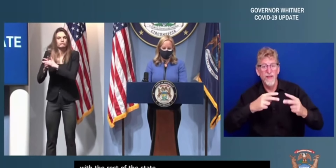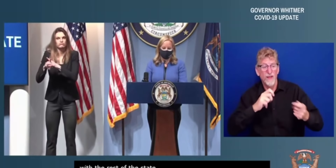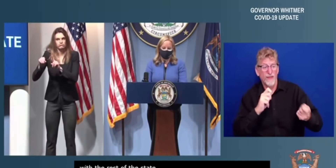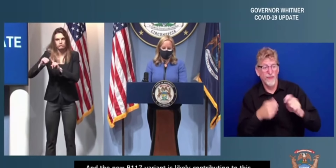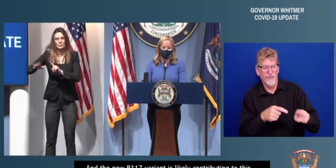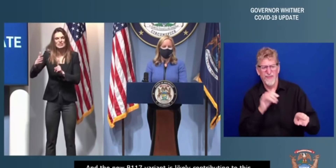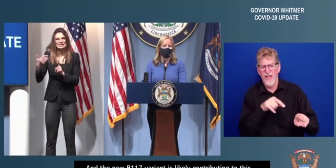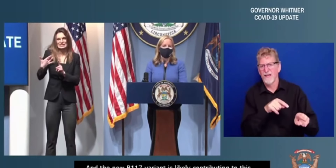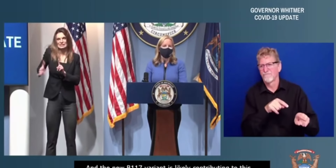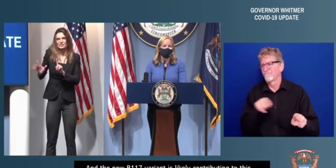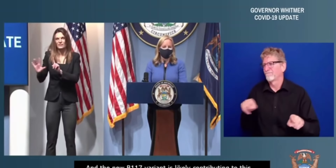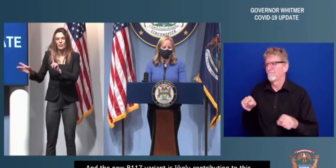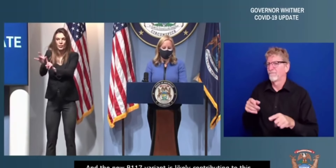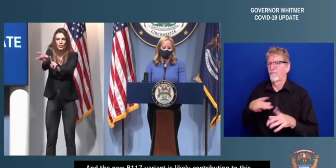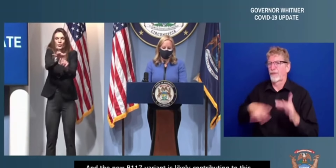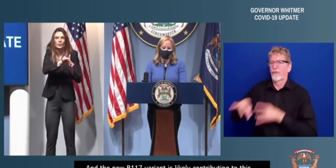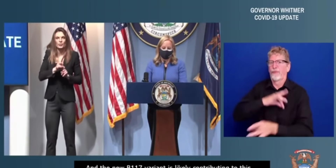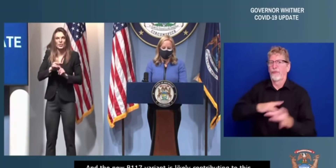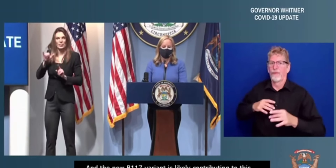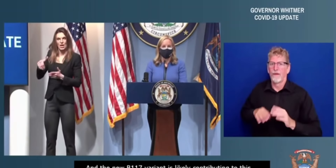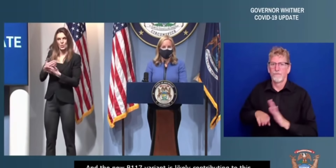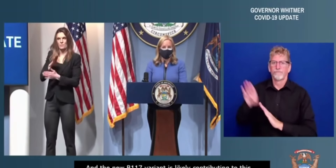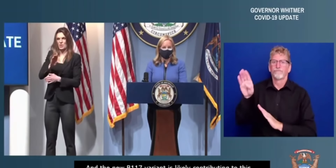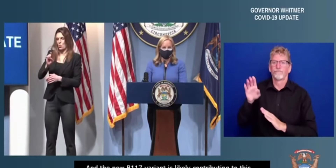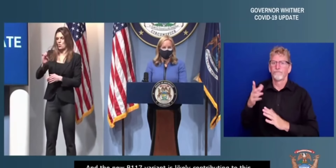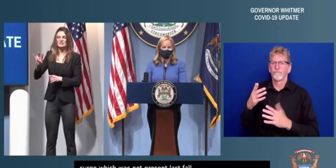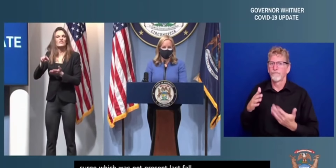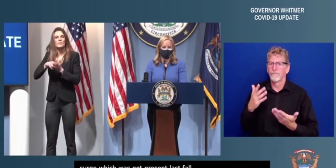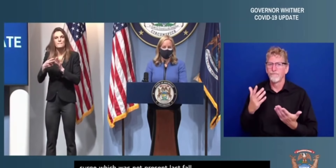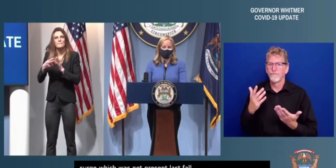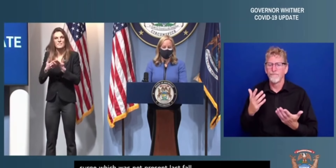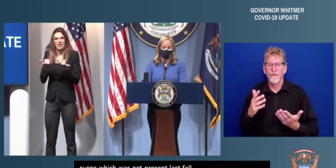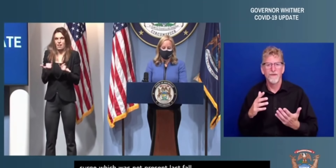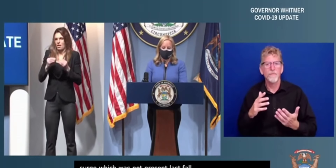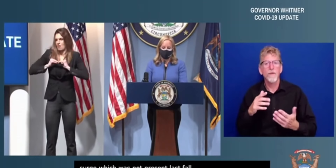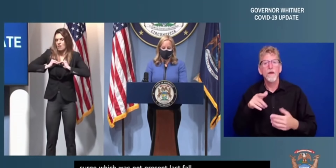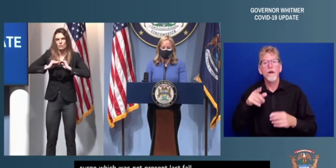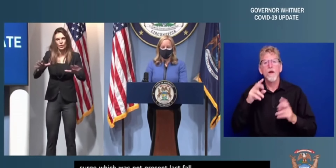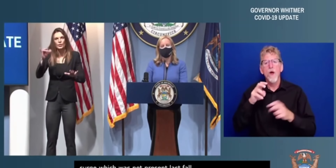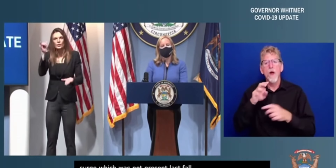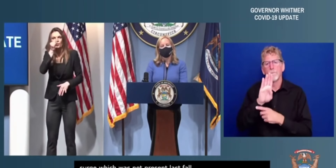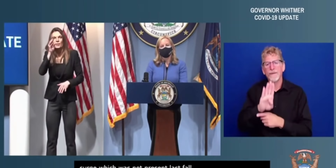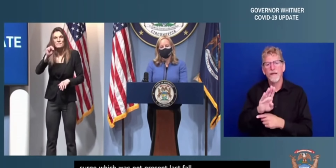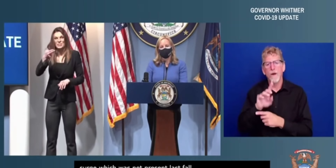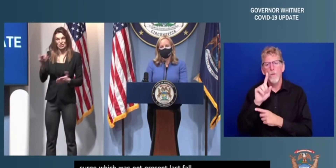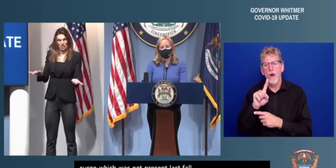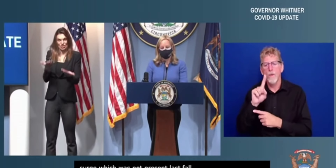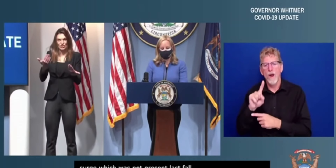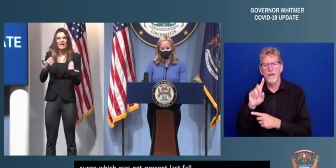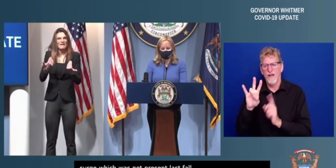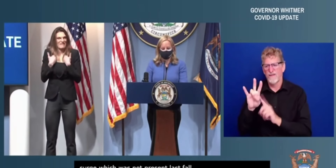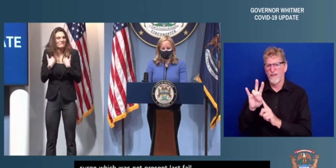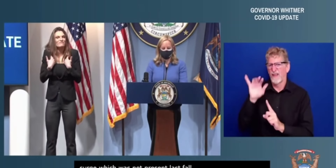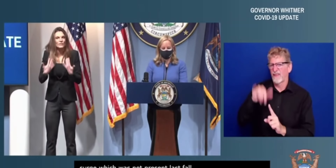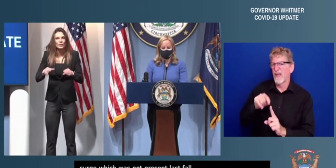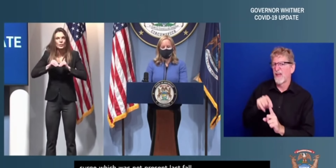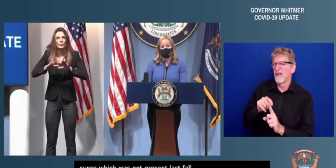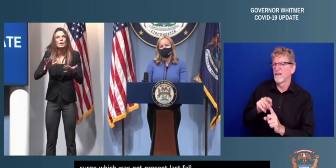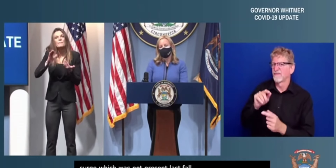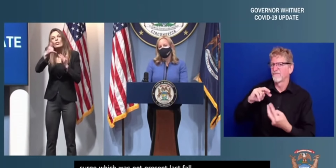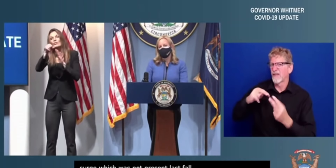fall. B117 is now the dominant strain nationwide, and Michigan has the most recorded